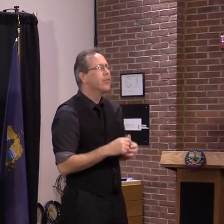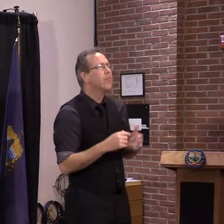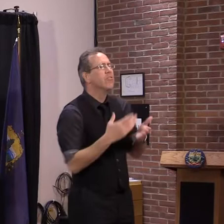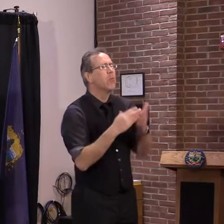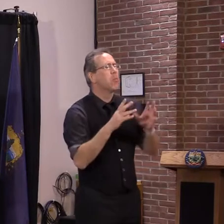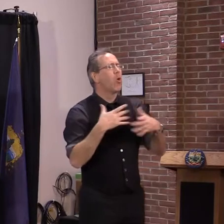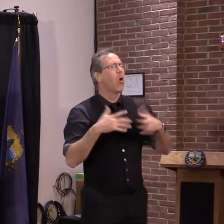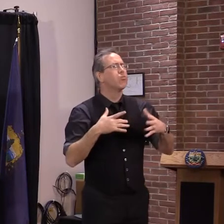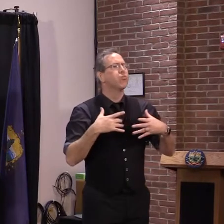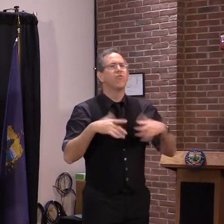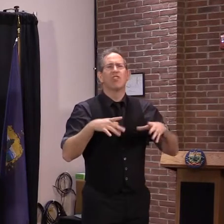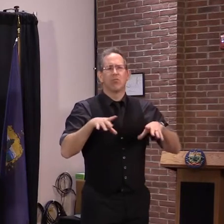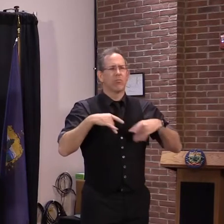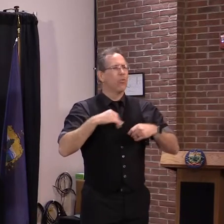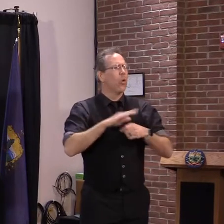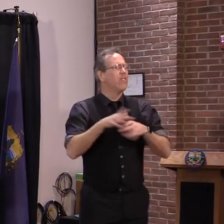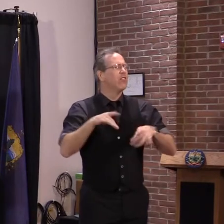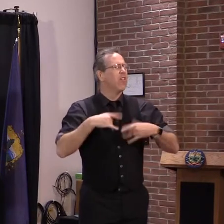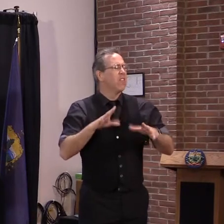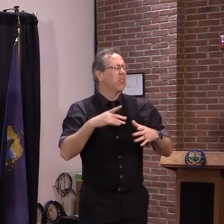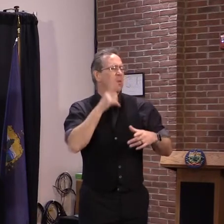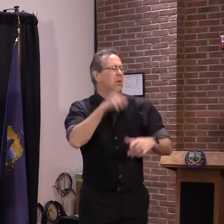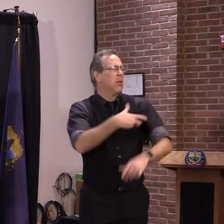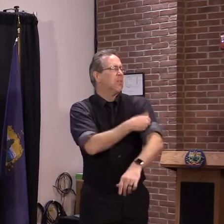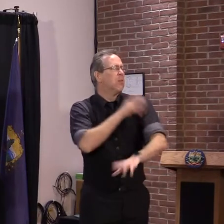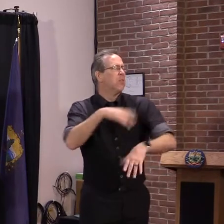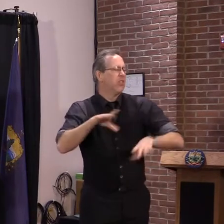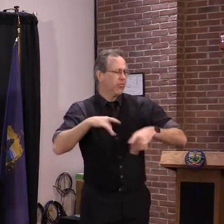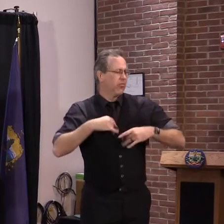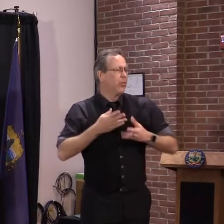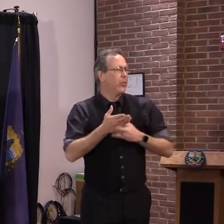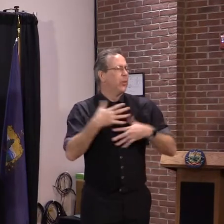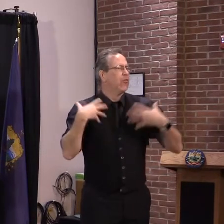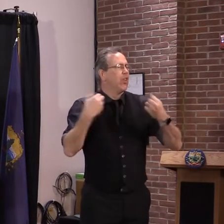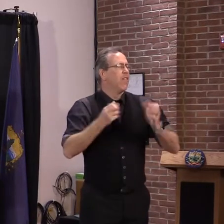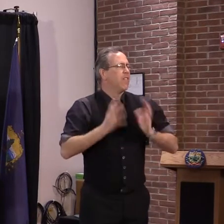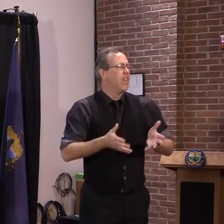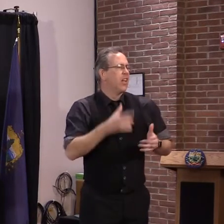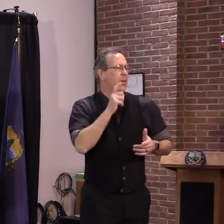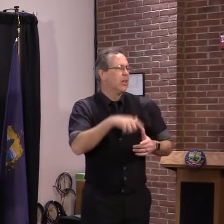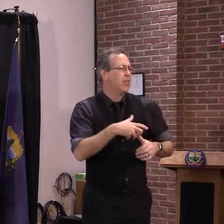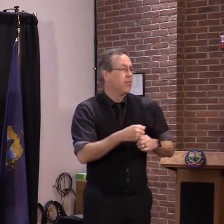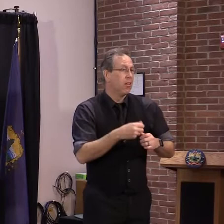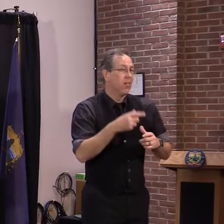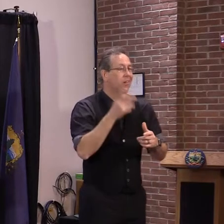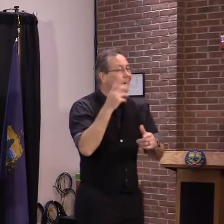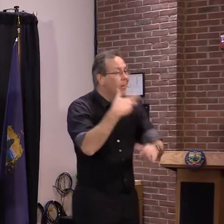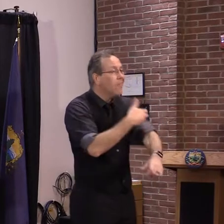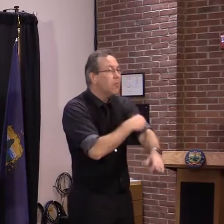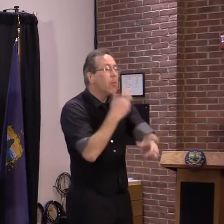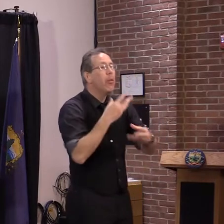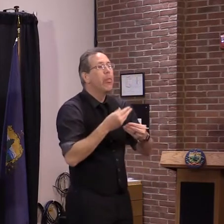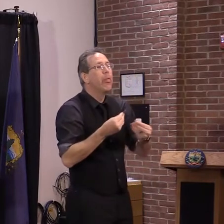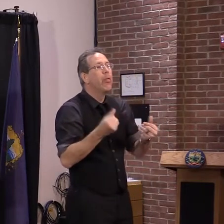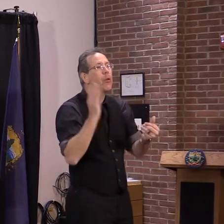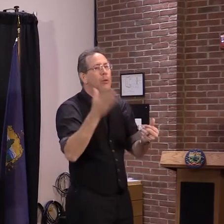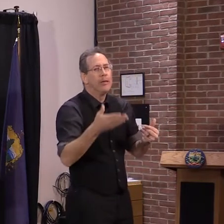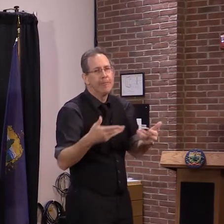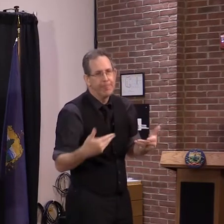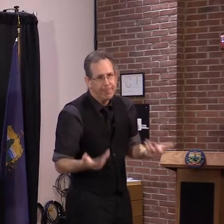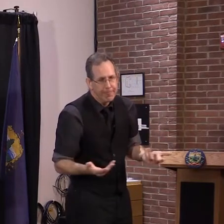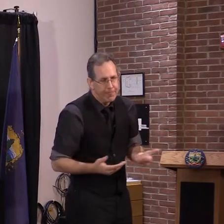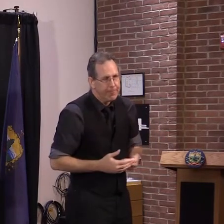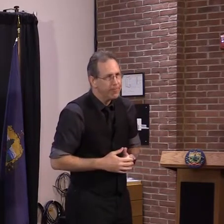so I have immunity to COVID. Well, that wanes as well, and I think that's the piece